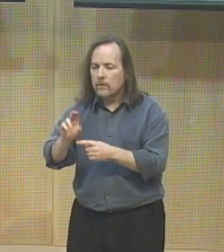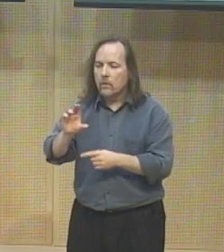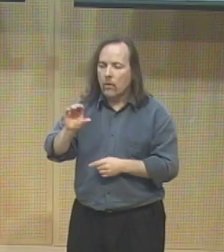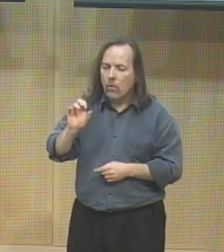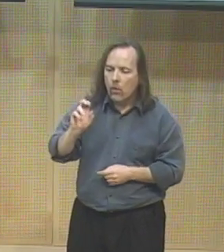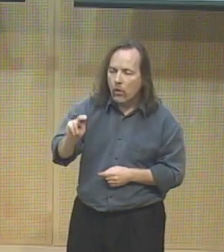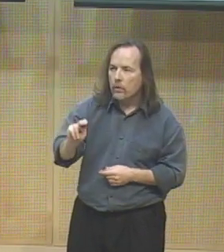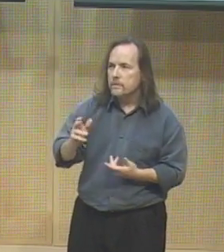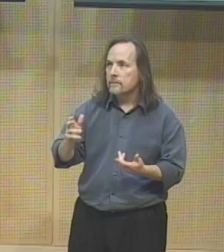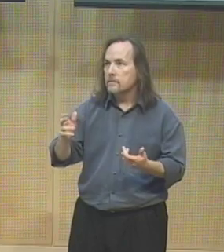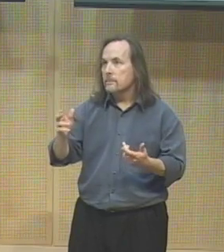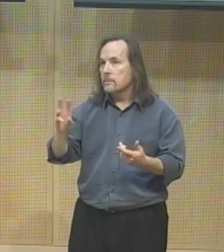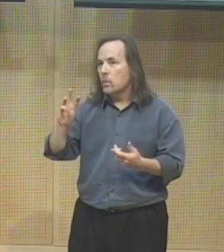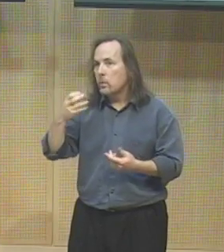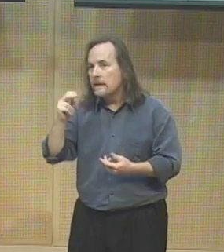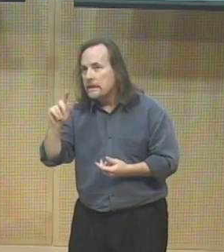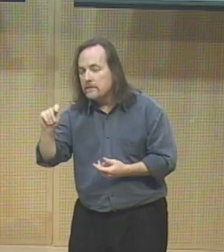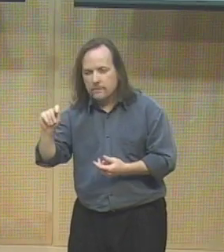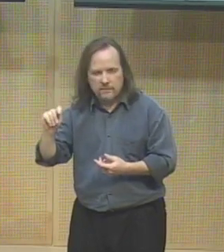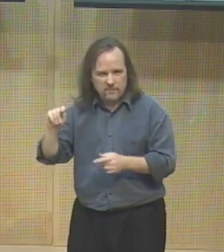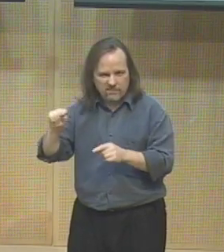Commodities are things like wheat and soybeans.